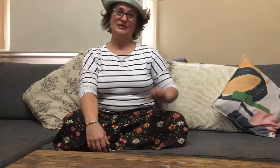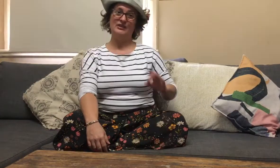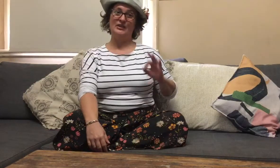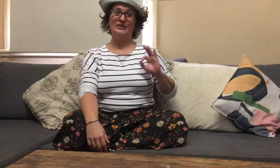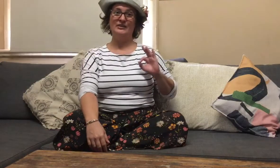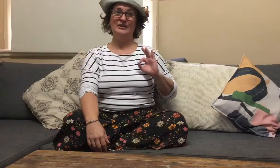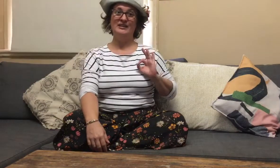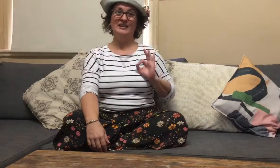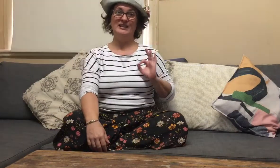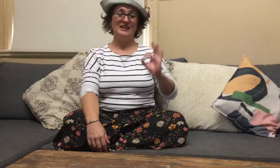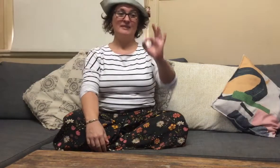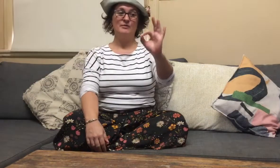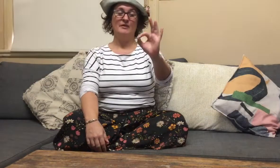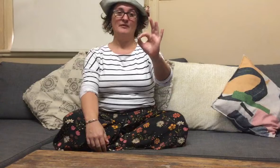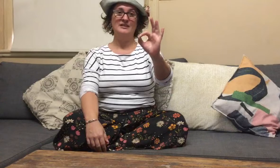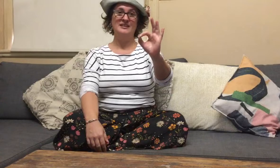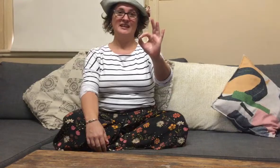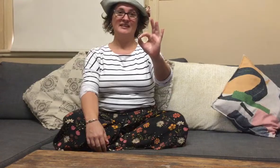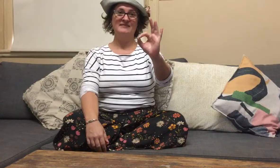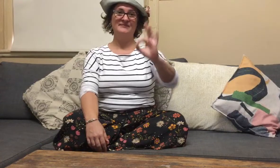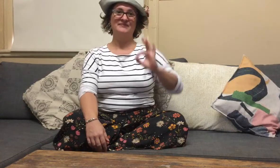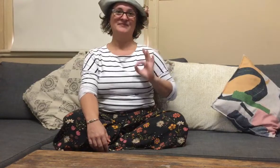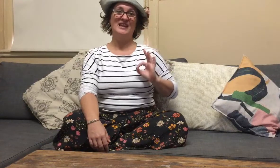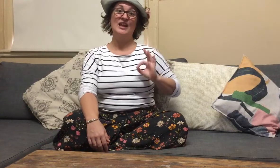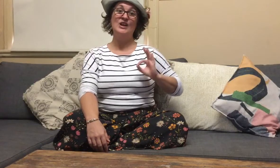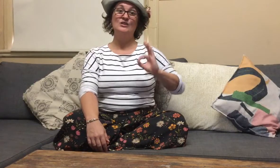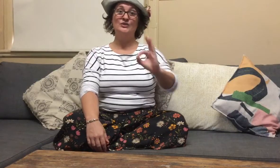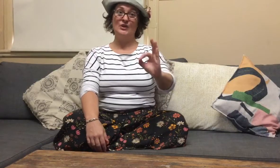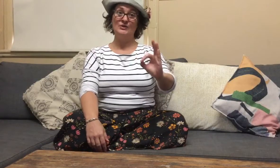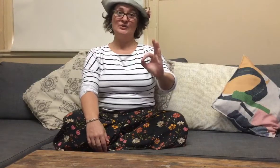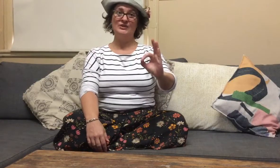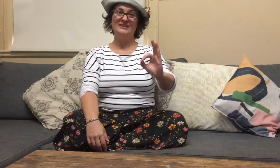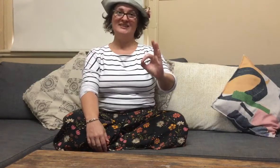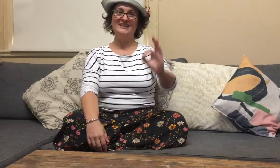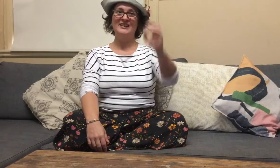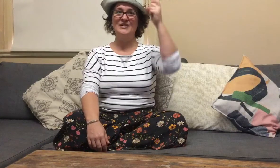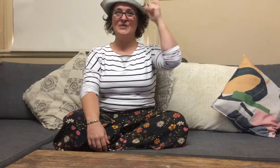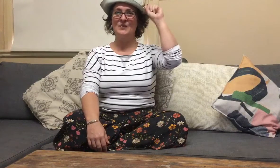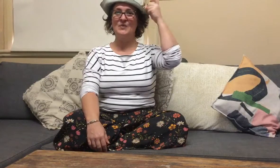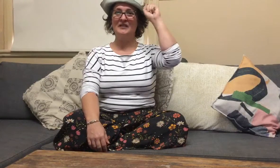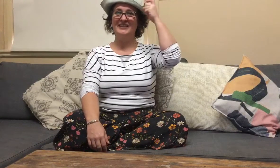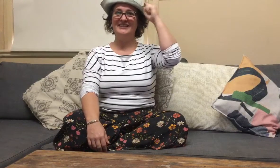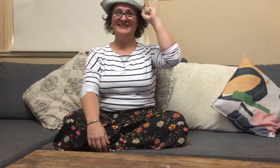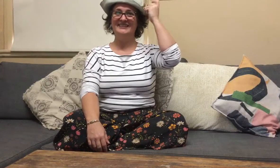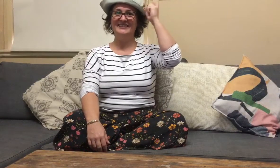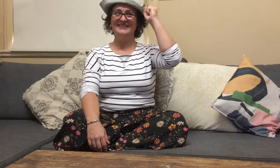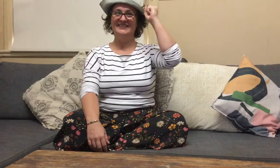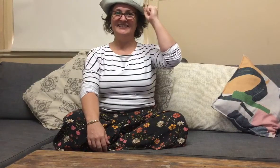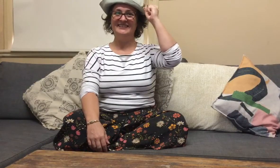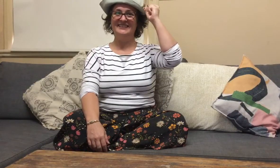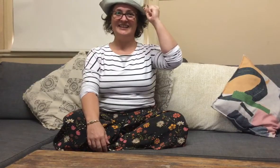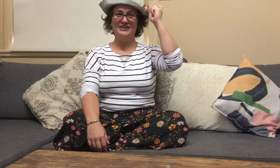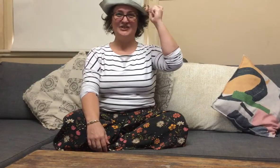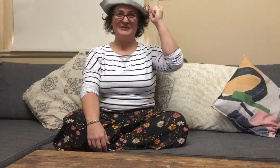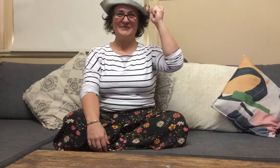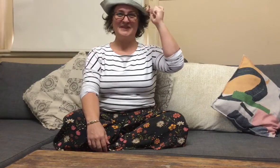go put my fingers together. Don't worry. Can you do that with me?